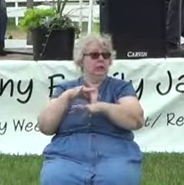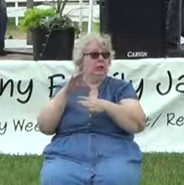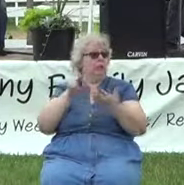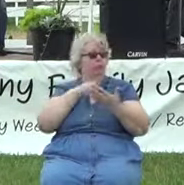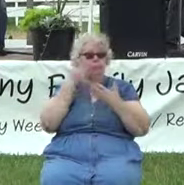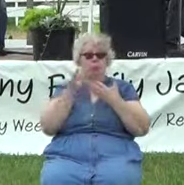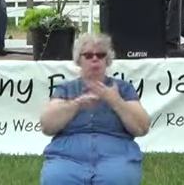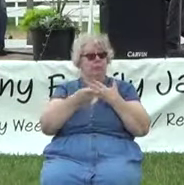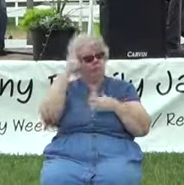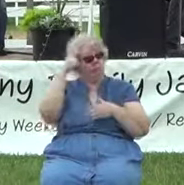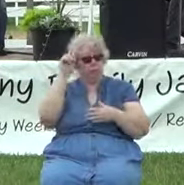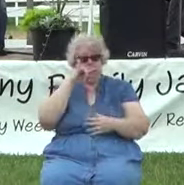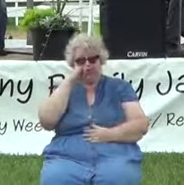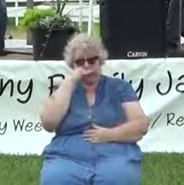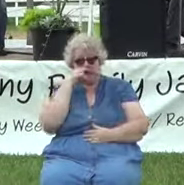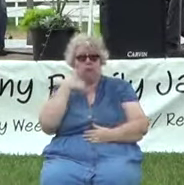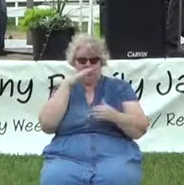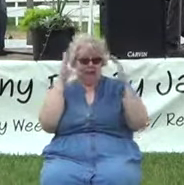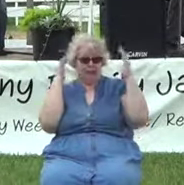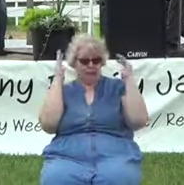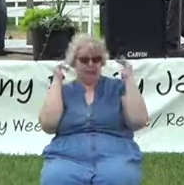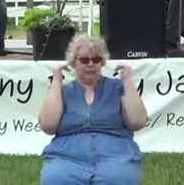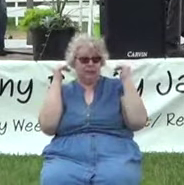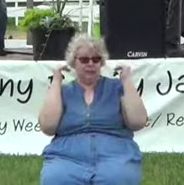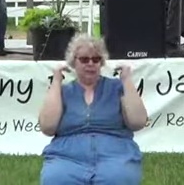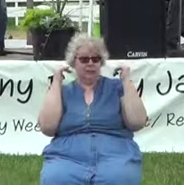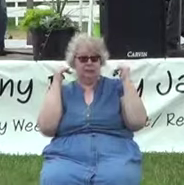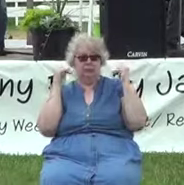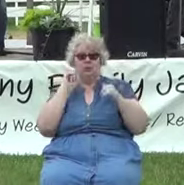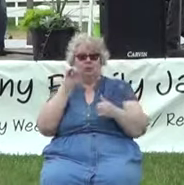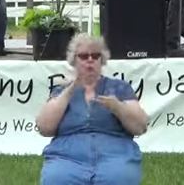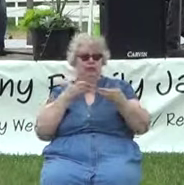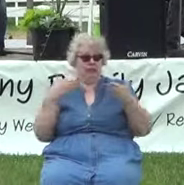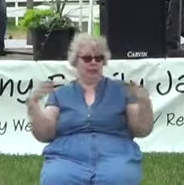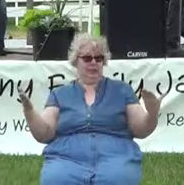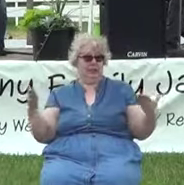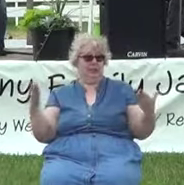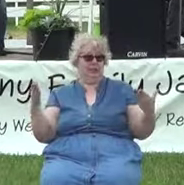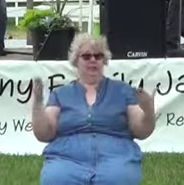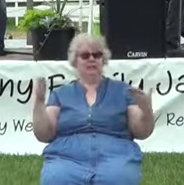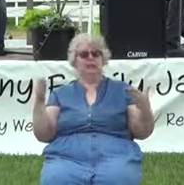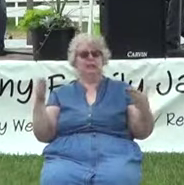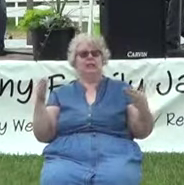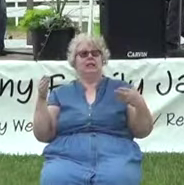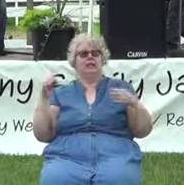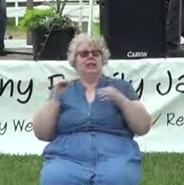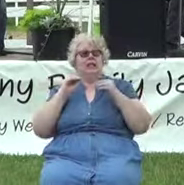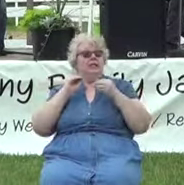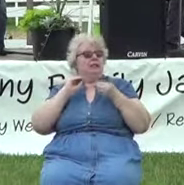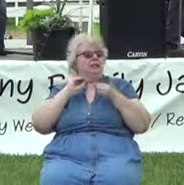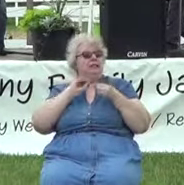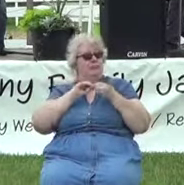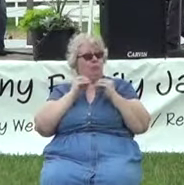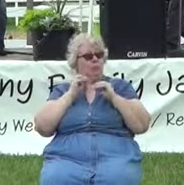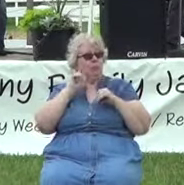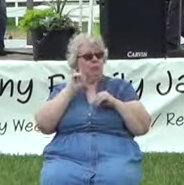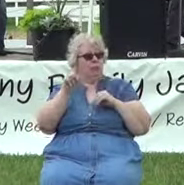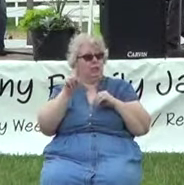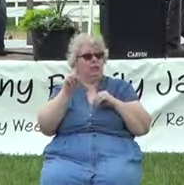expect programs for the kids. And you know, that's probably one of the number one church growth tools